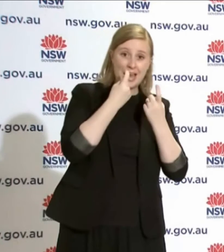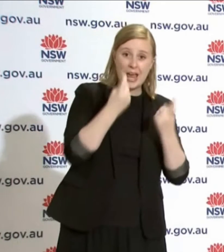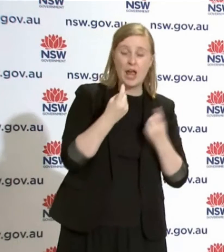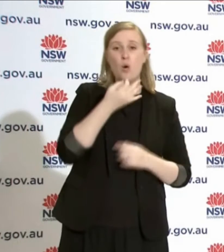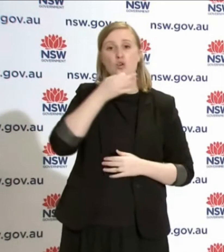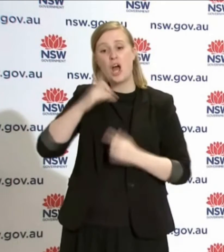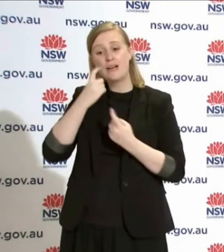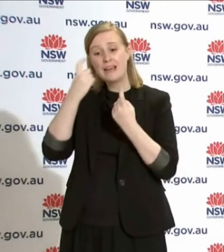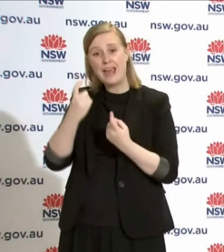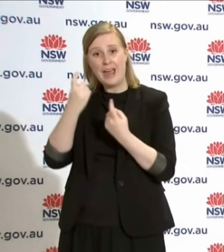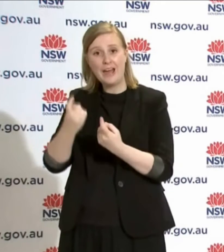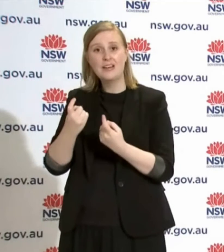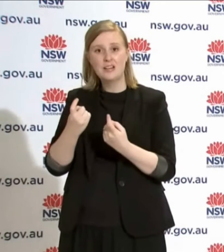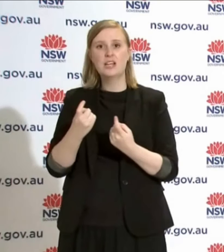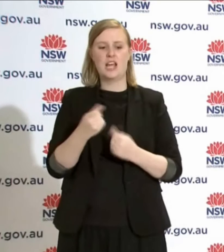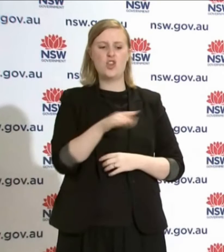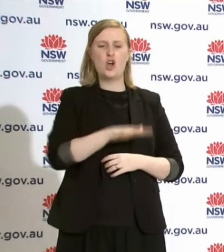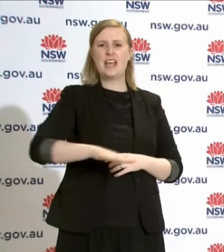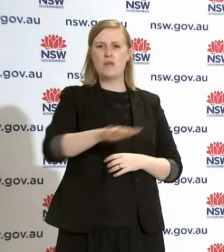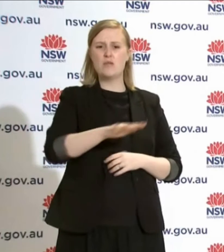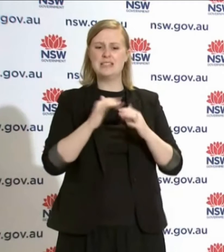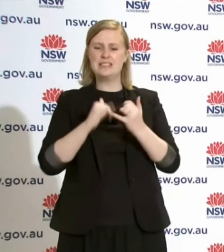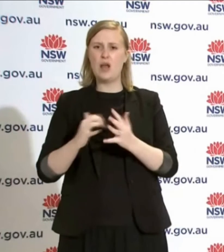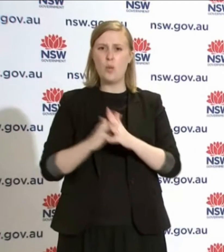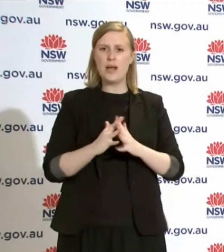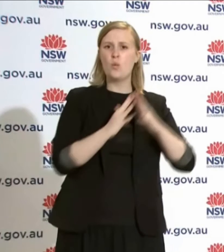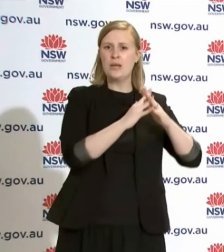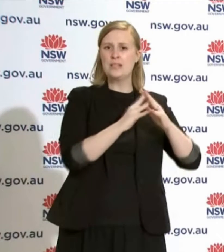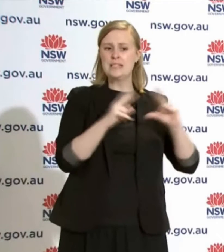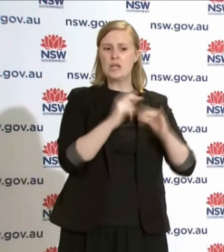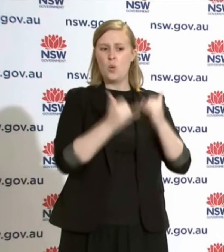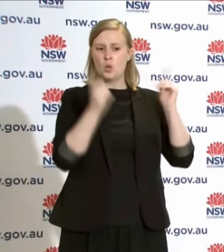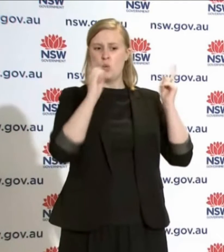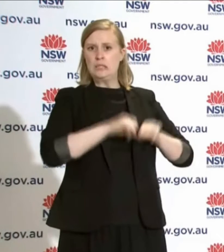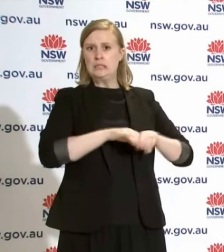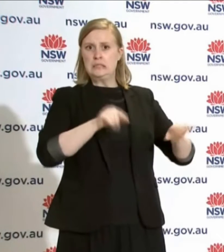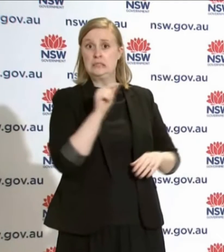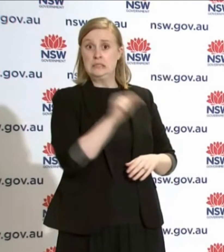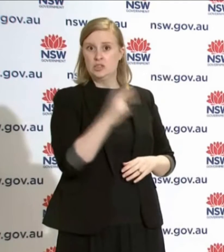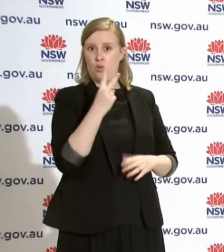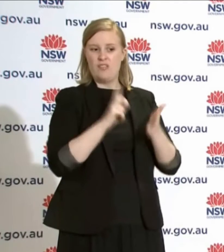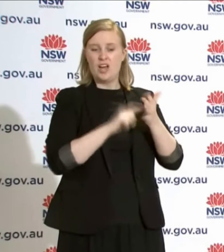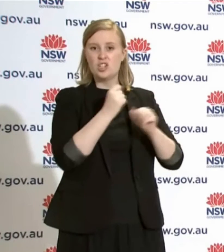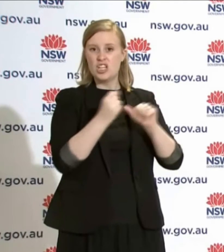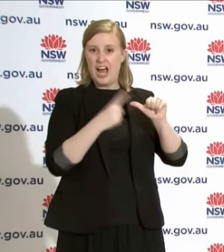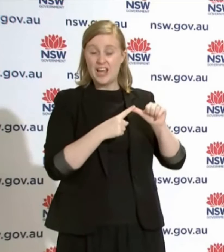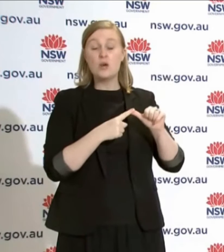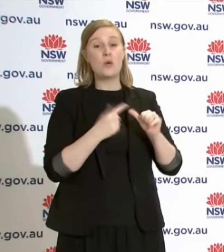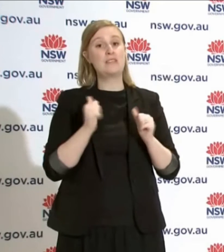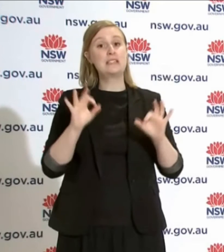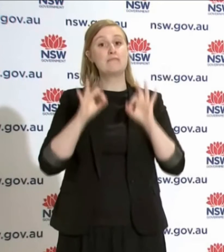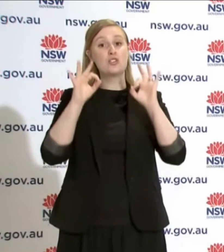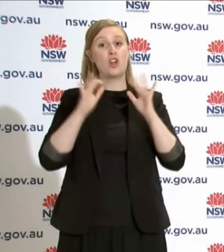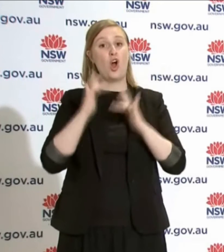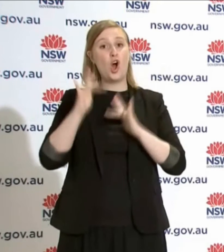in the 12 LGAs, we have a link for you that will give you priority access to our vaccination clinics to